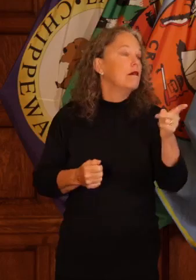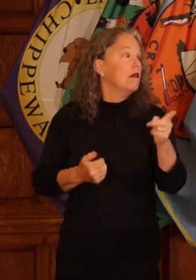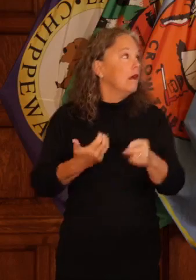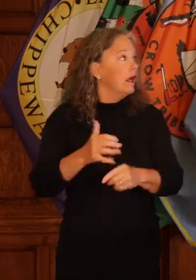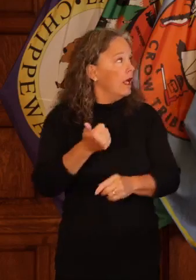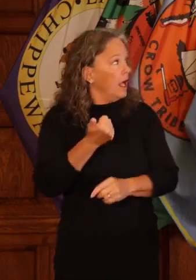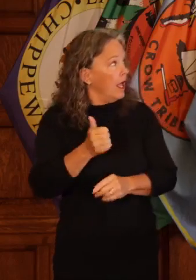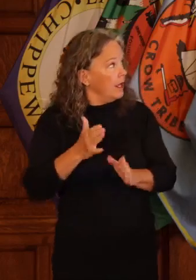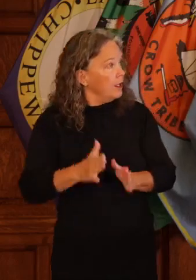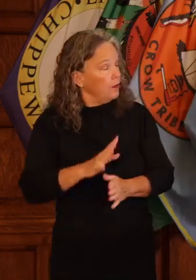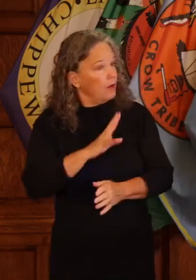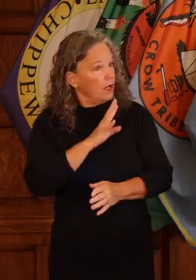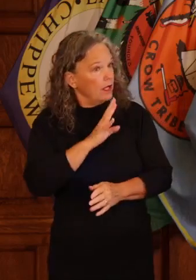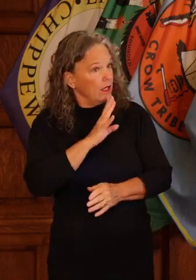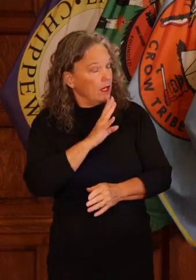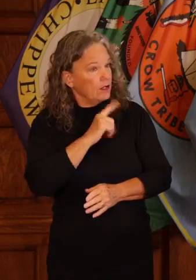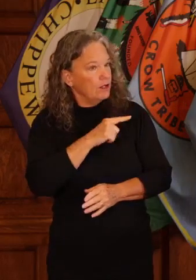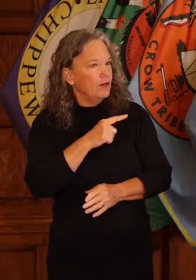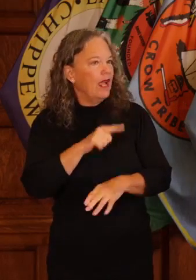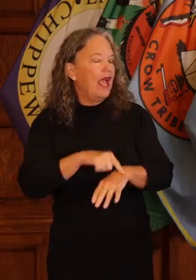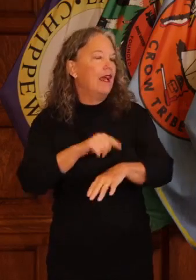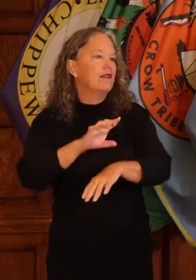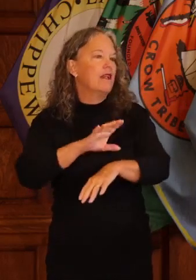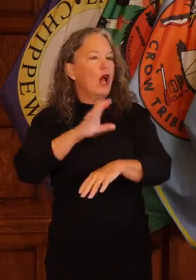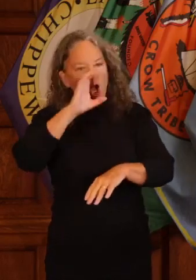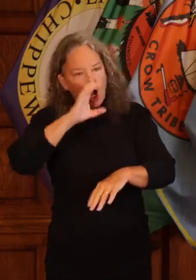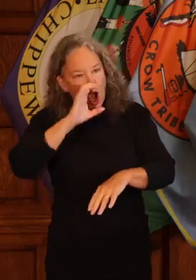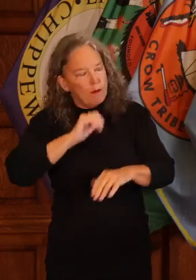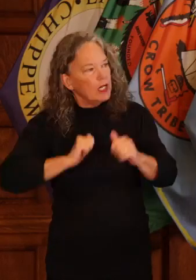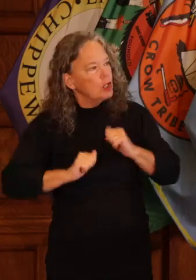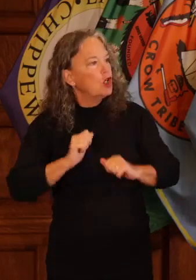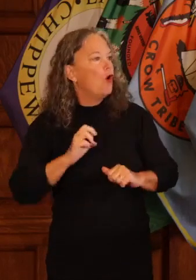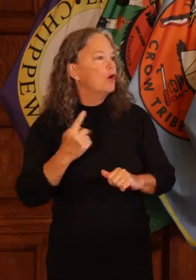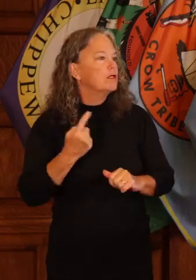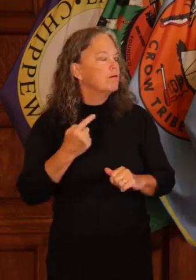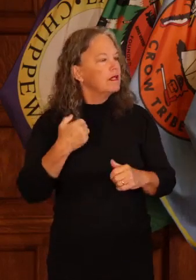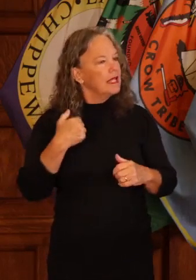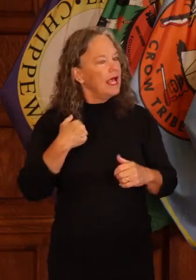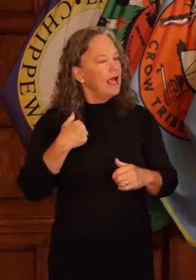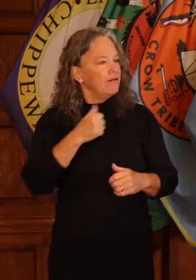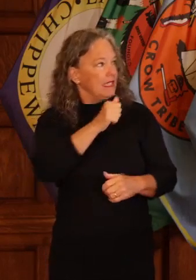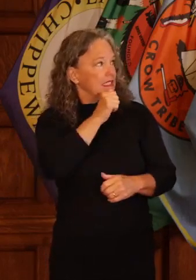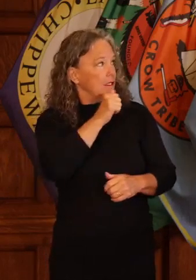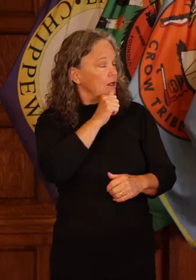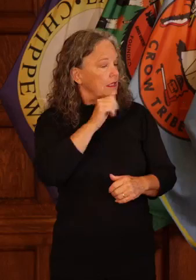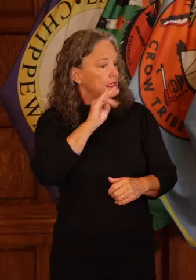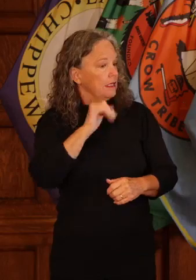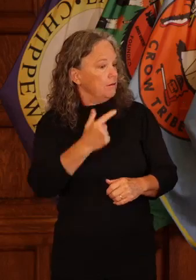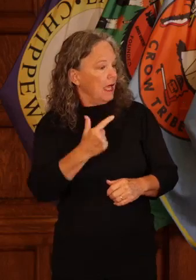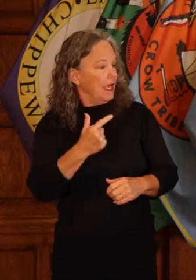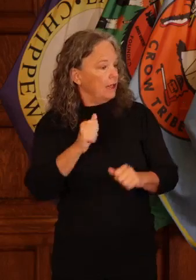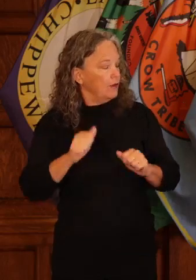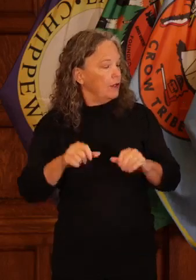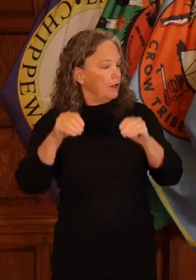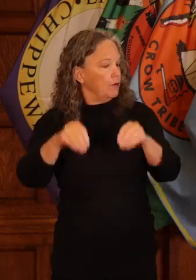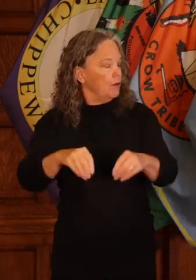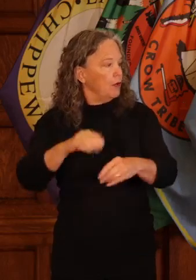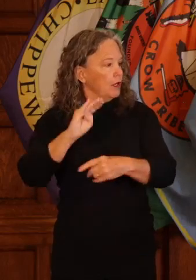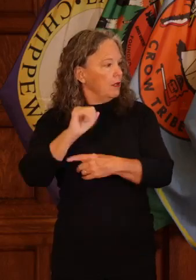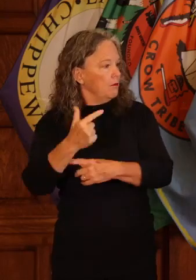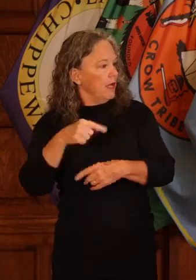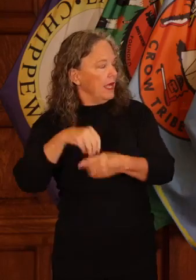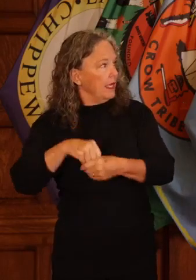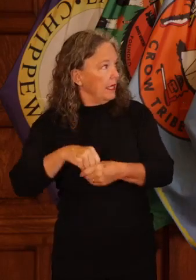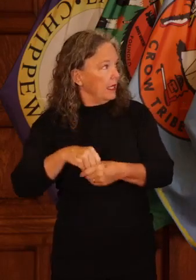of like, say at concerts now or comedy shows, sometimes they have those secrecy bags or whatever they get to put your phones in? Is that stuff that a district could